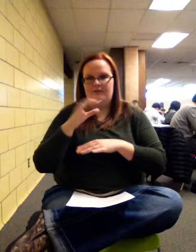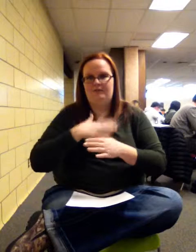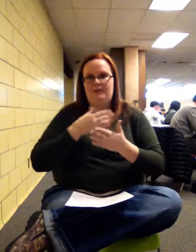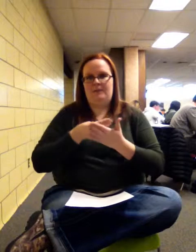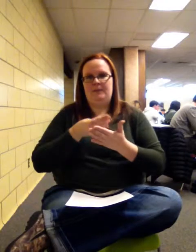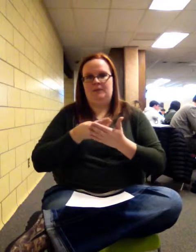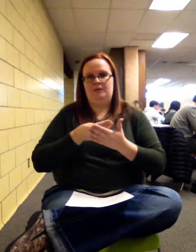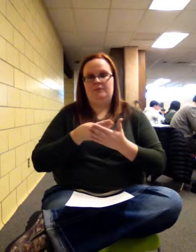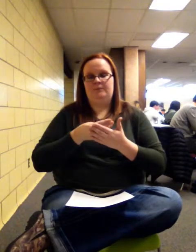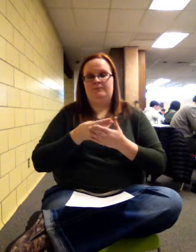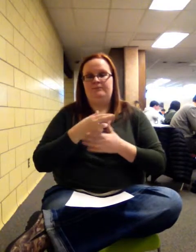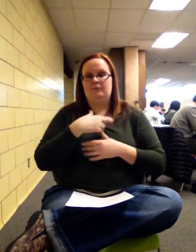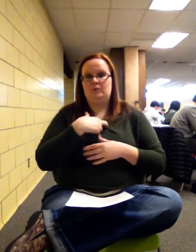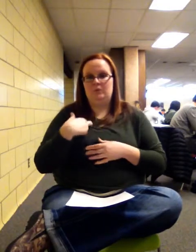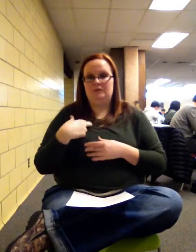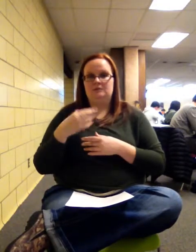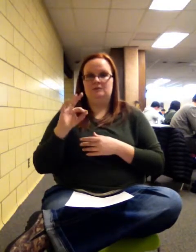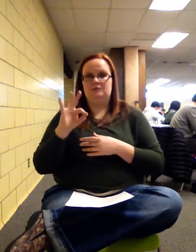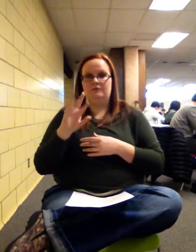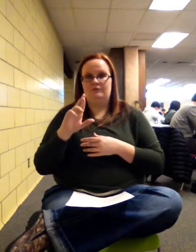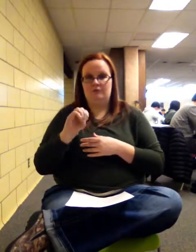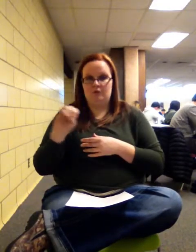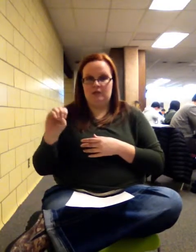Risk-free, it's deeming that I'm going to get both.